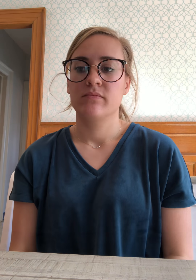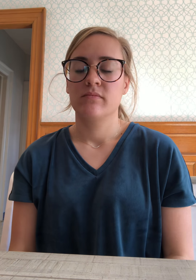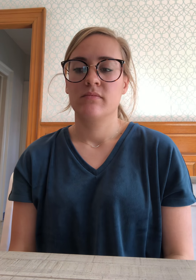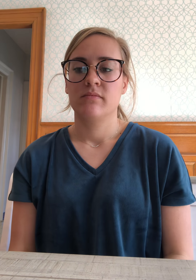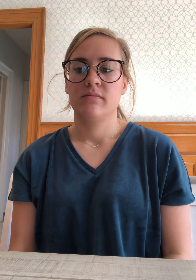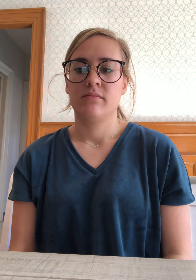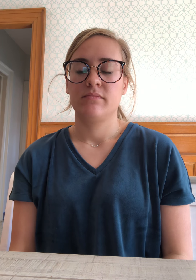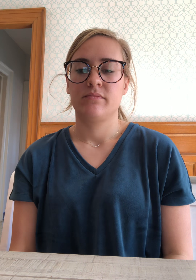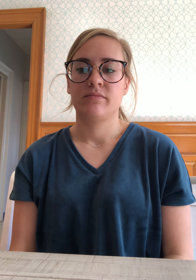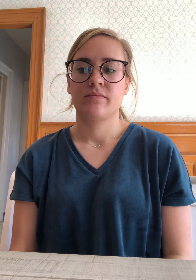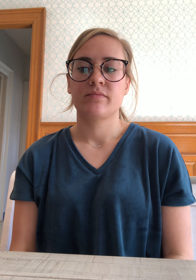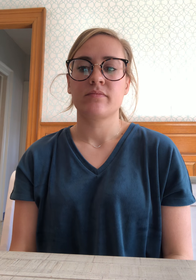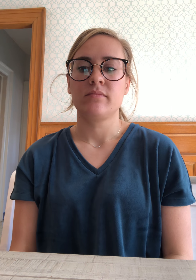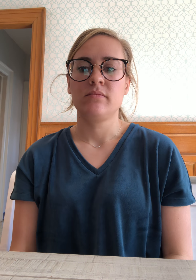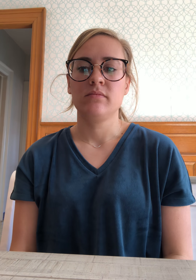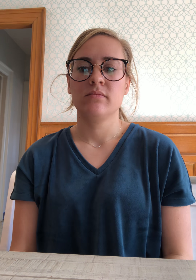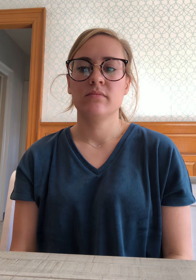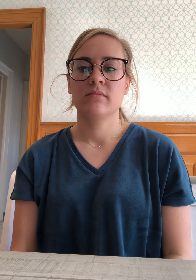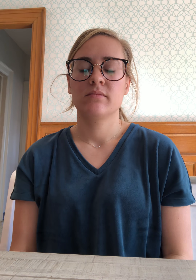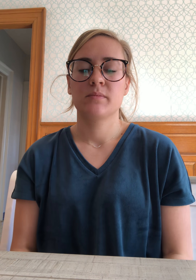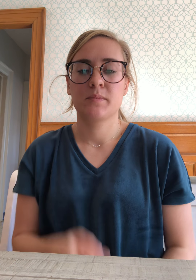Treatment of angle class 1 malocclusions.